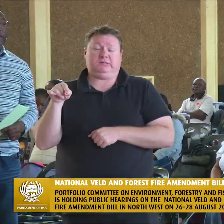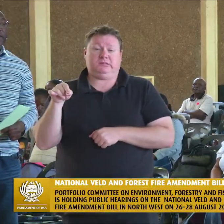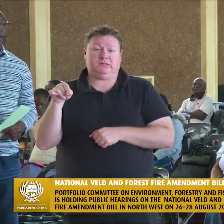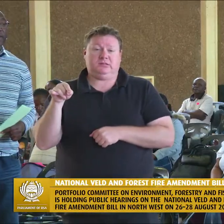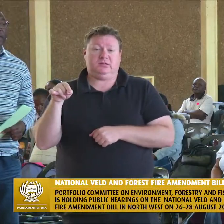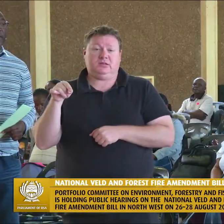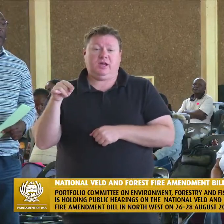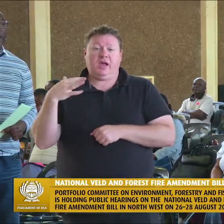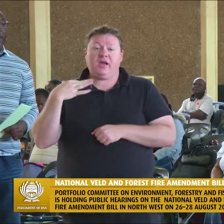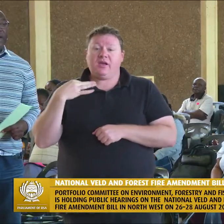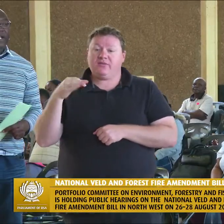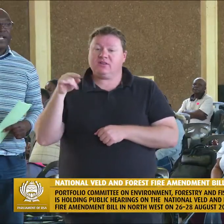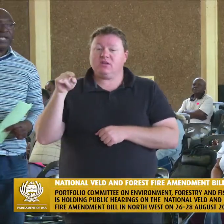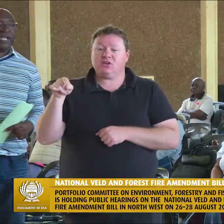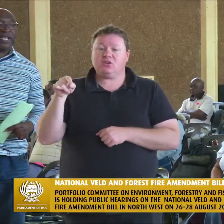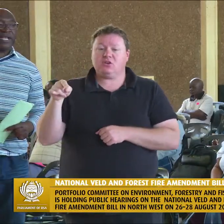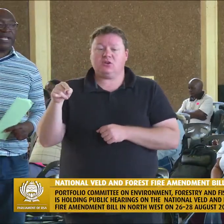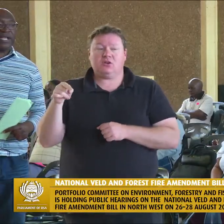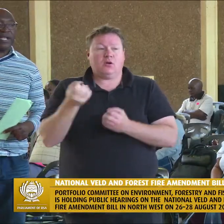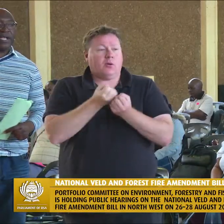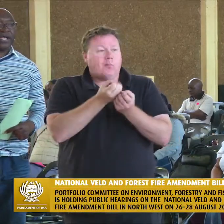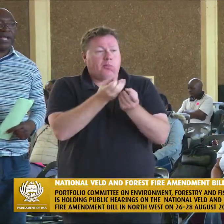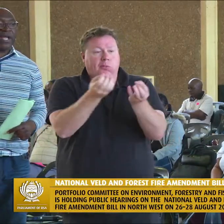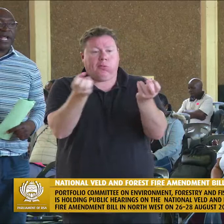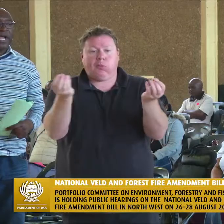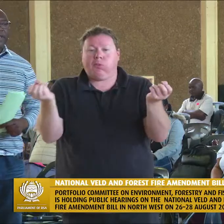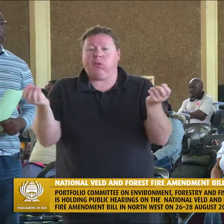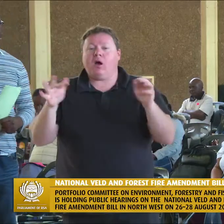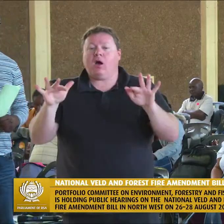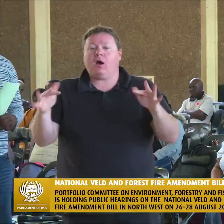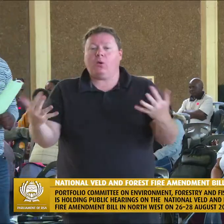the invitation how it was being distributed